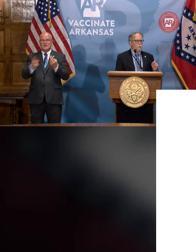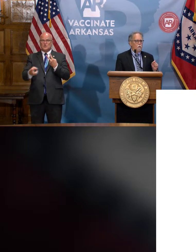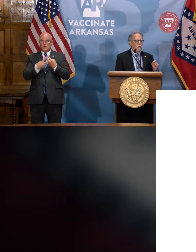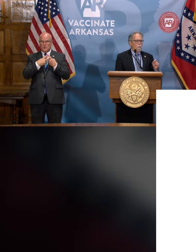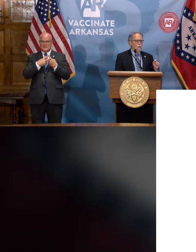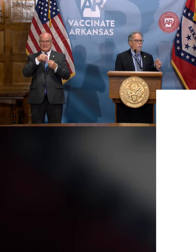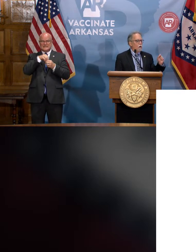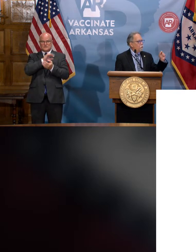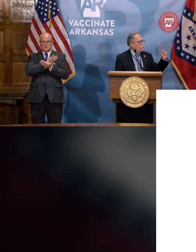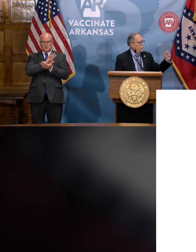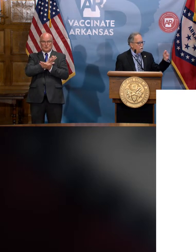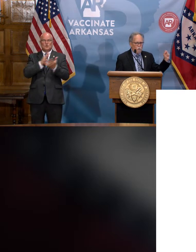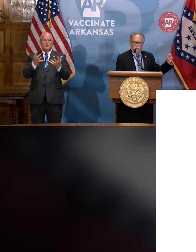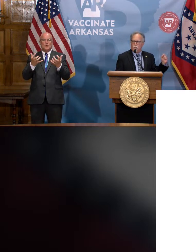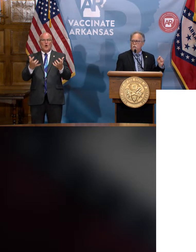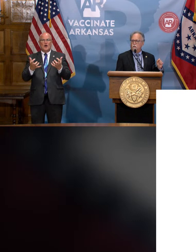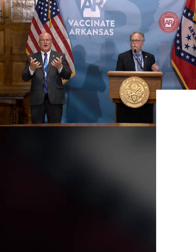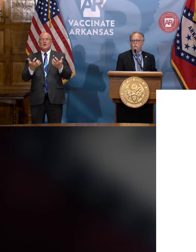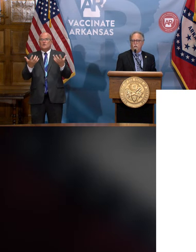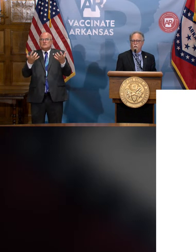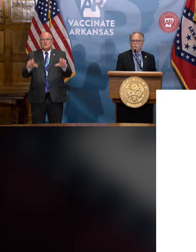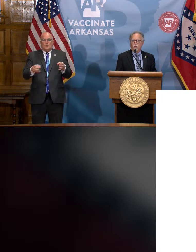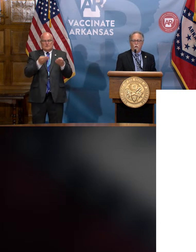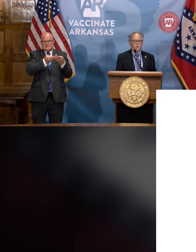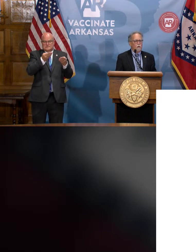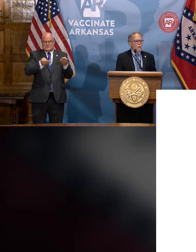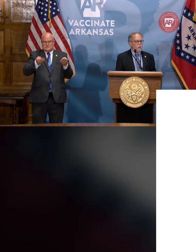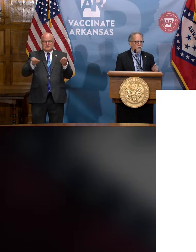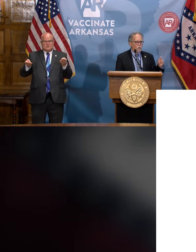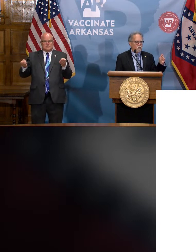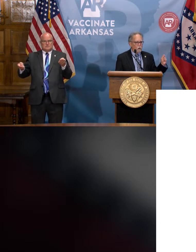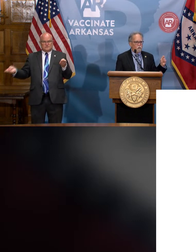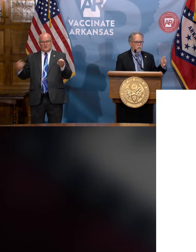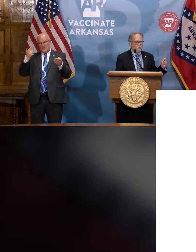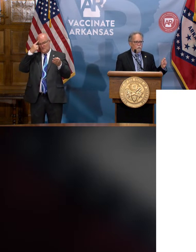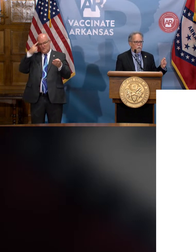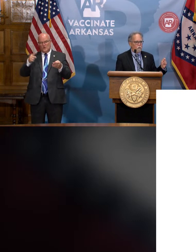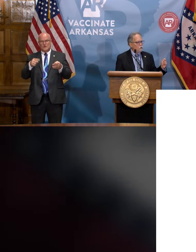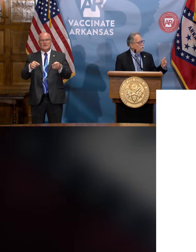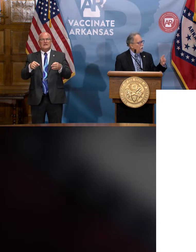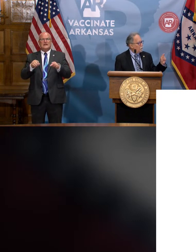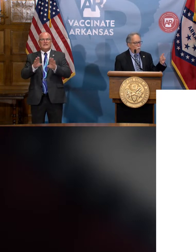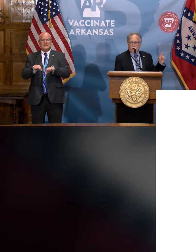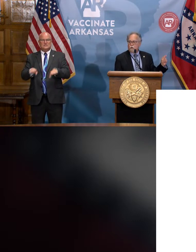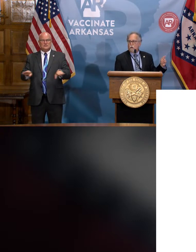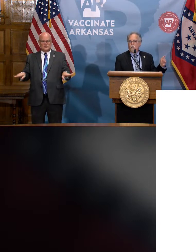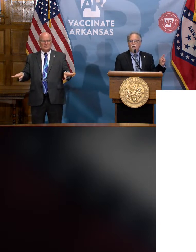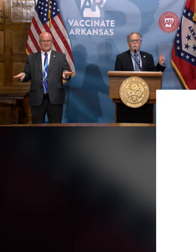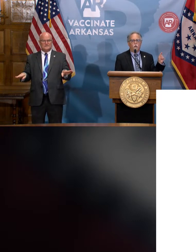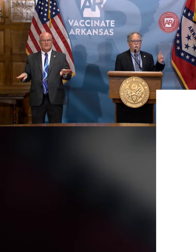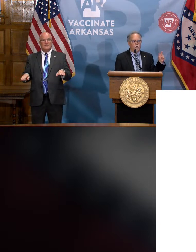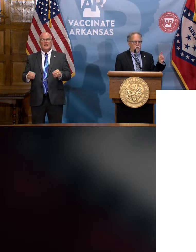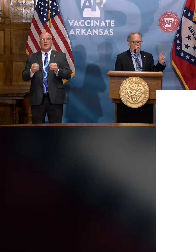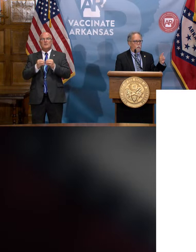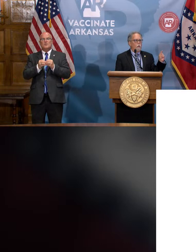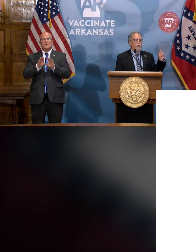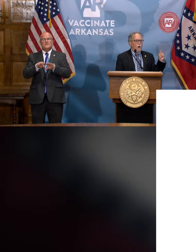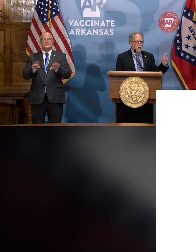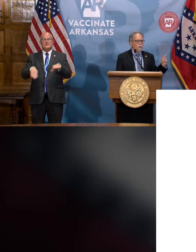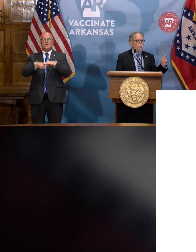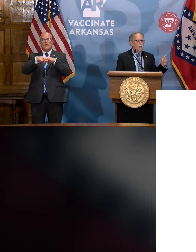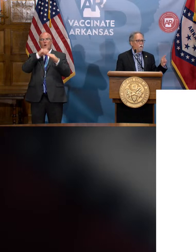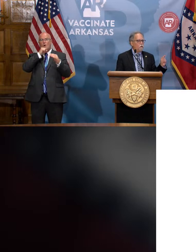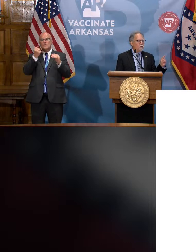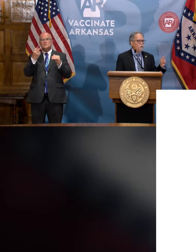quarantining in school, because we want to prevent the transmission of this virus to those very susceptible individuals, and more so for those